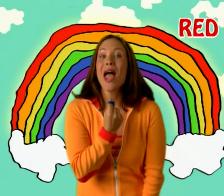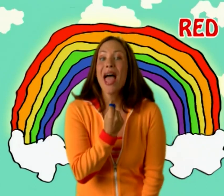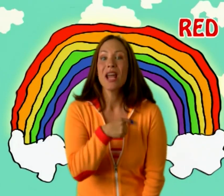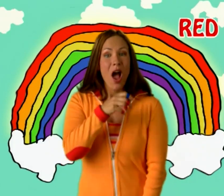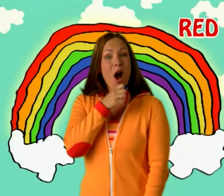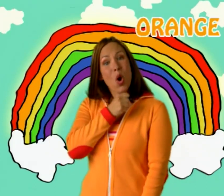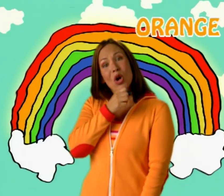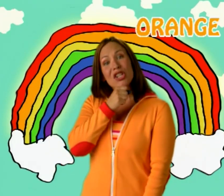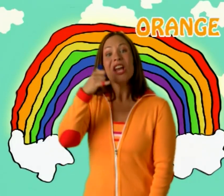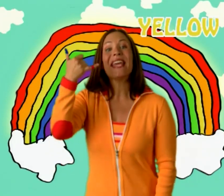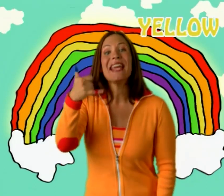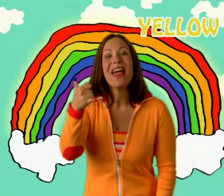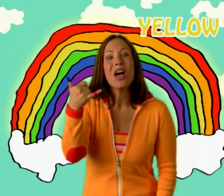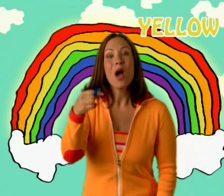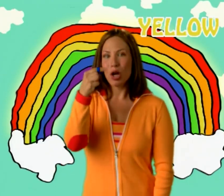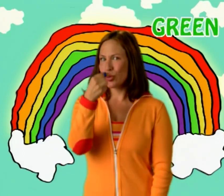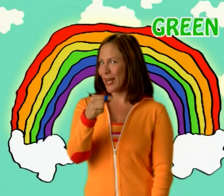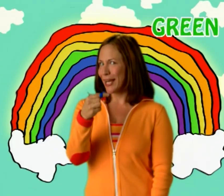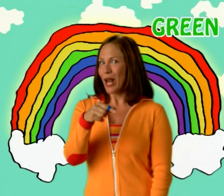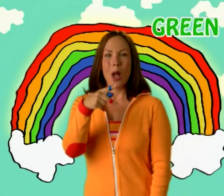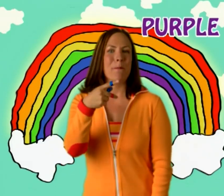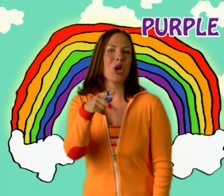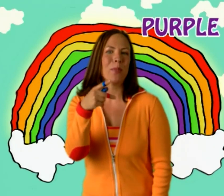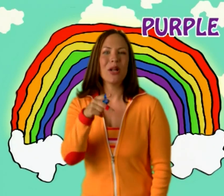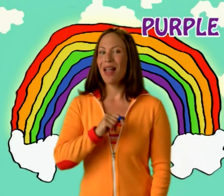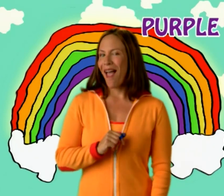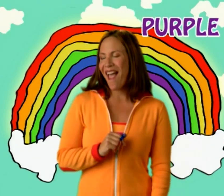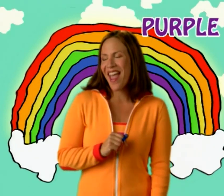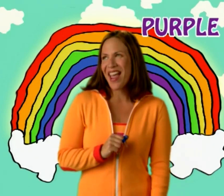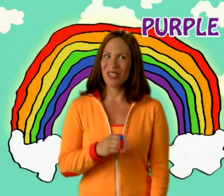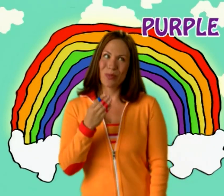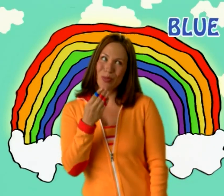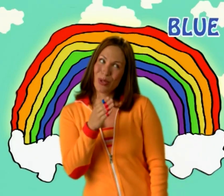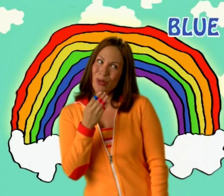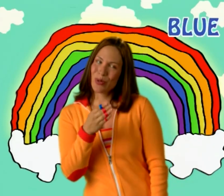red, orange, yellow, green, purple, and blue.